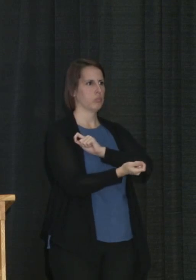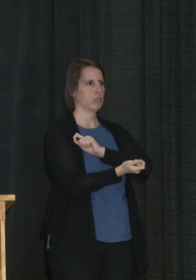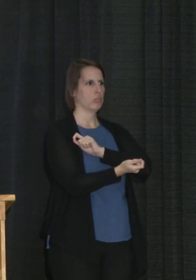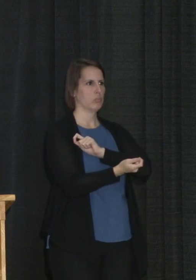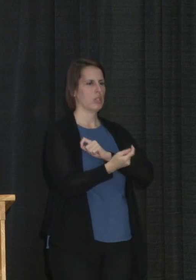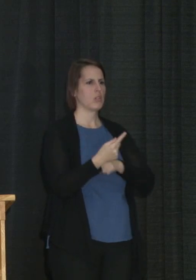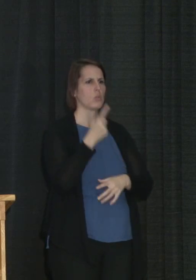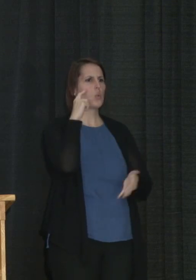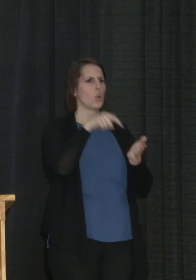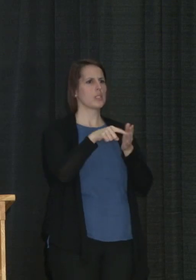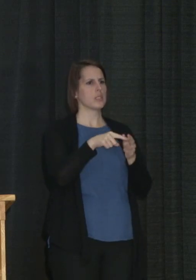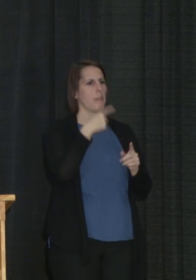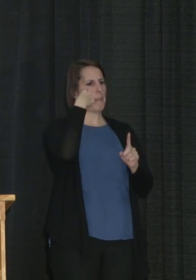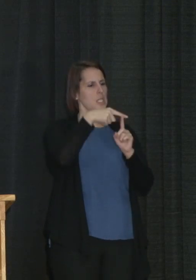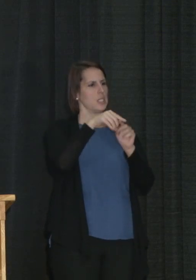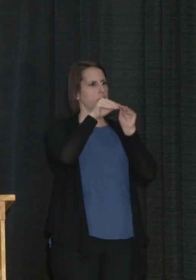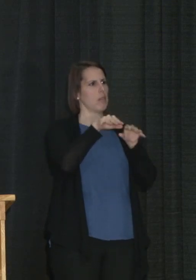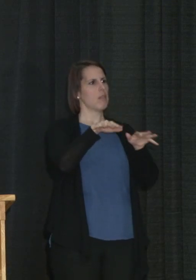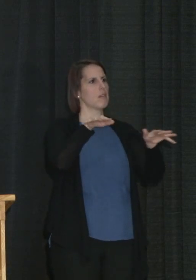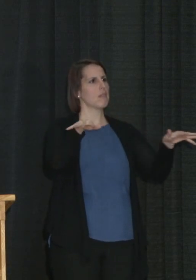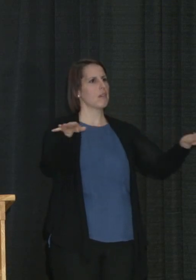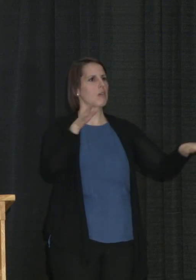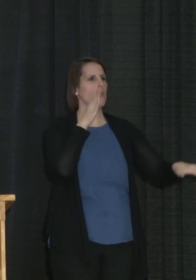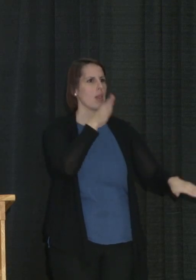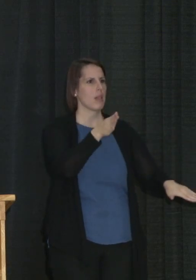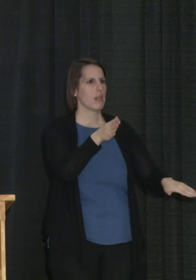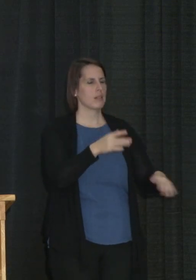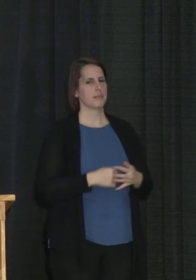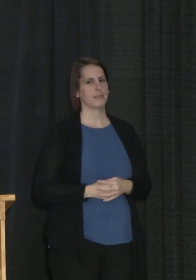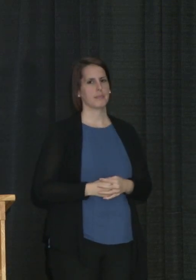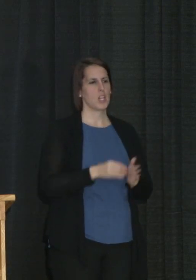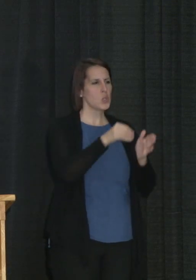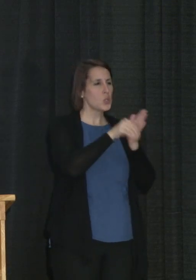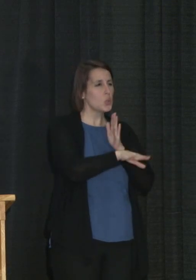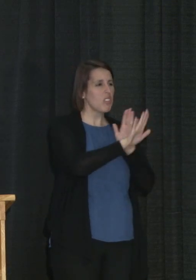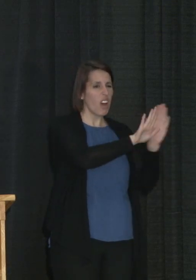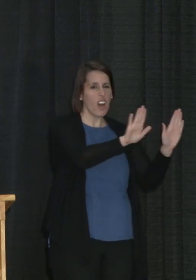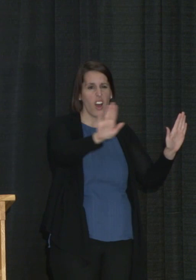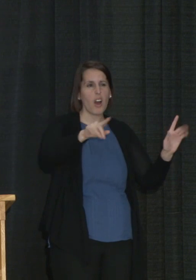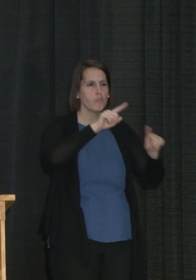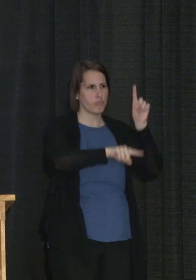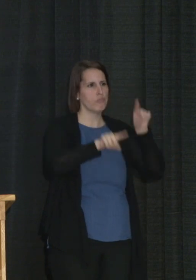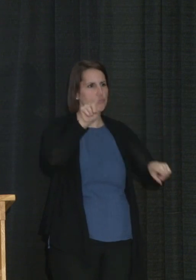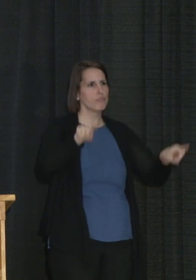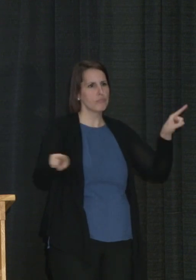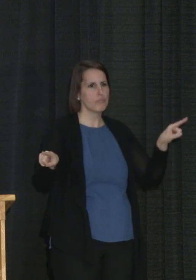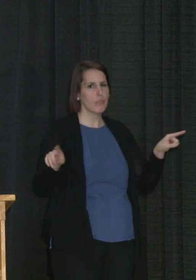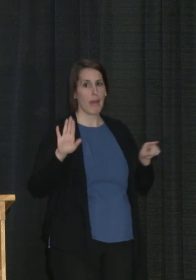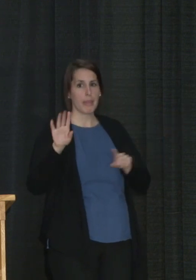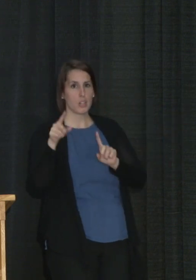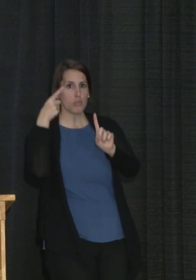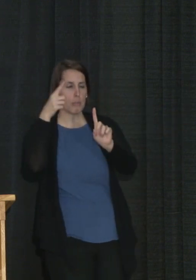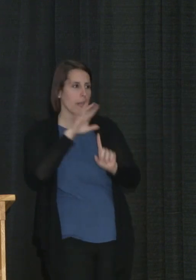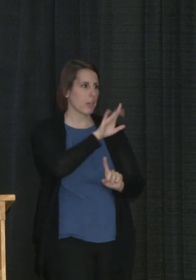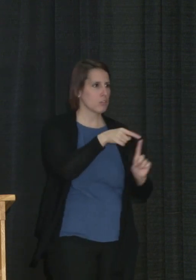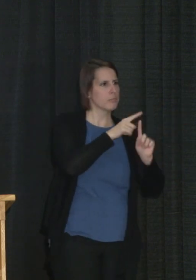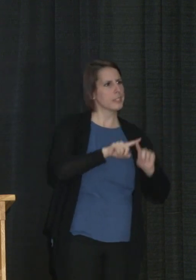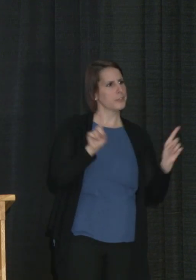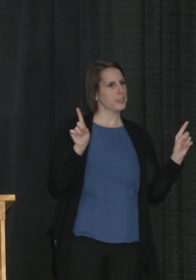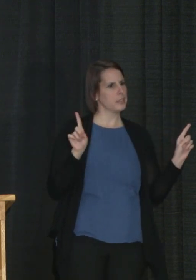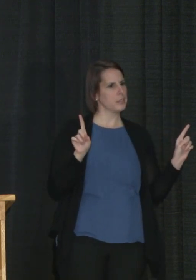change. The details may be different student by student, as no two dreams are alike after all. I'd like to